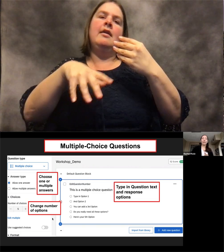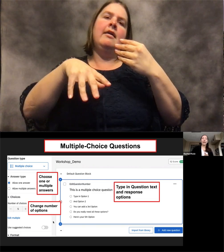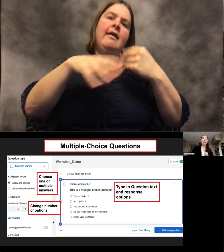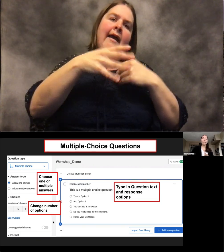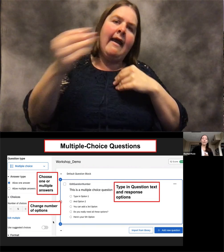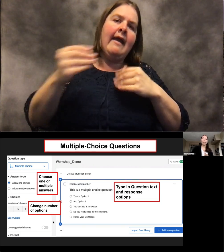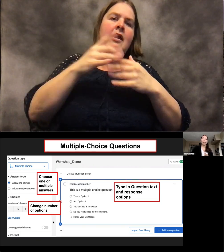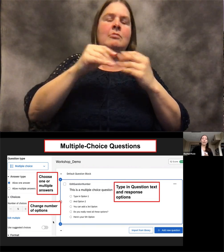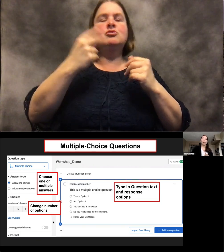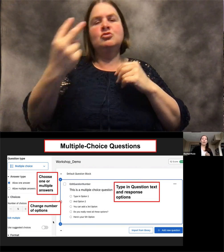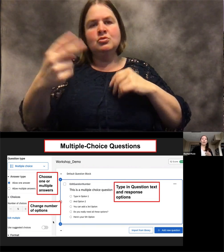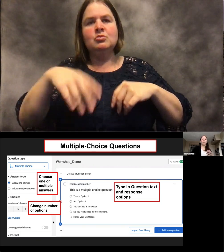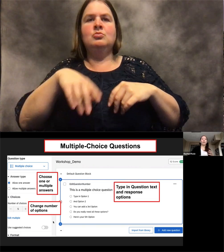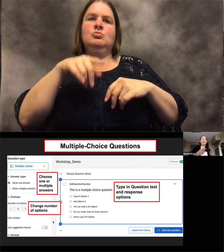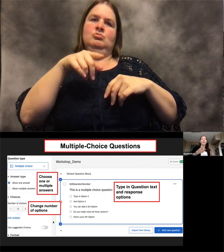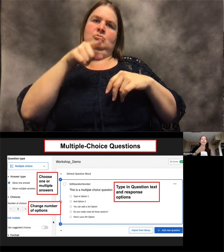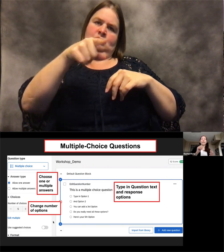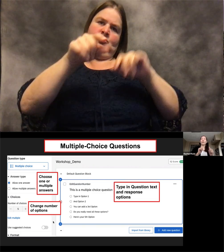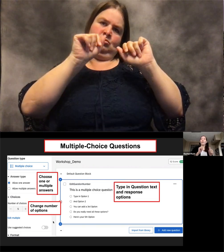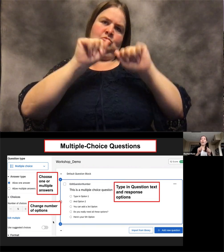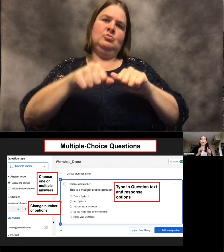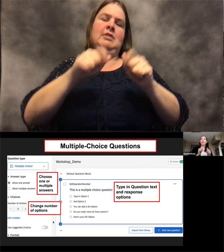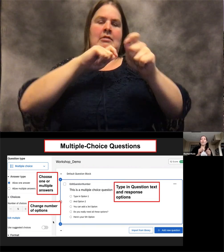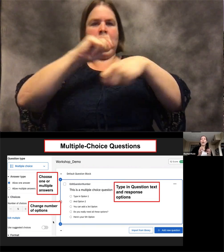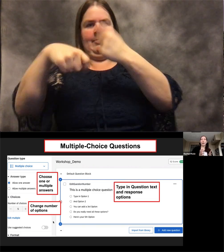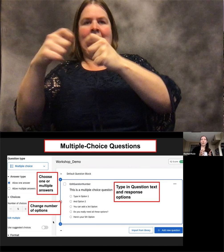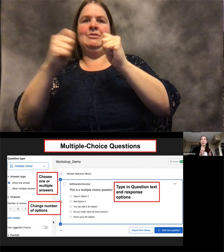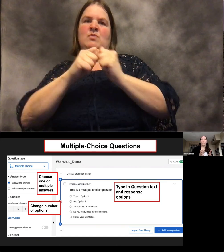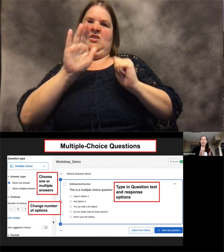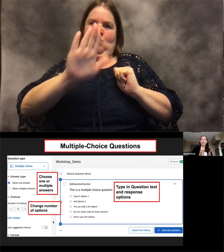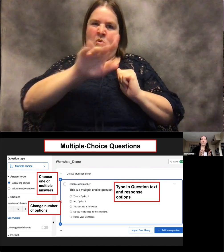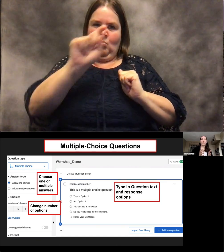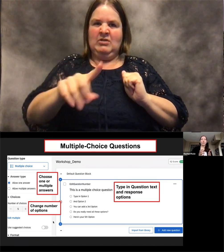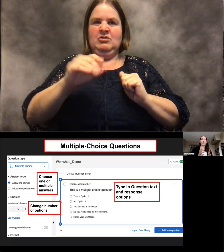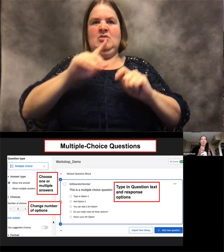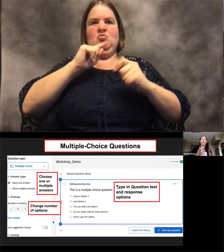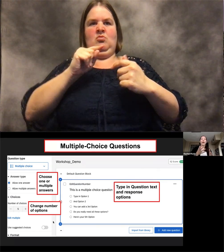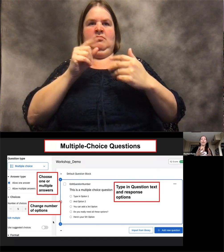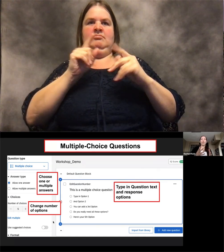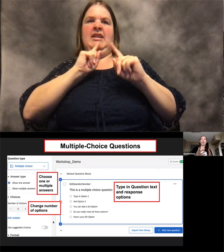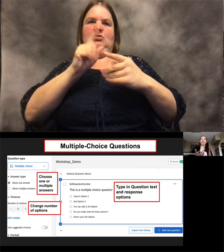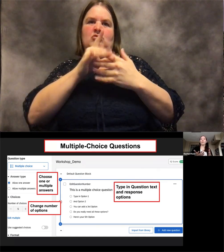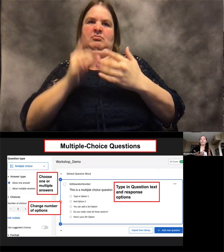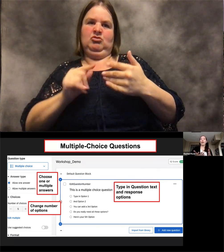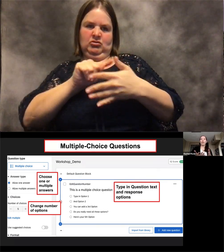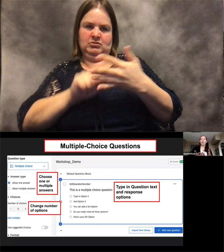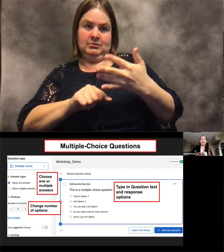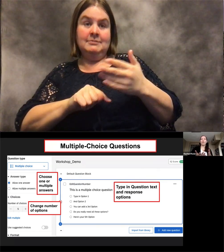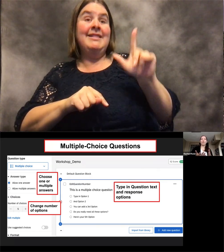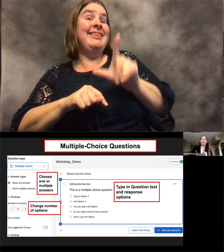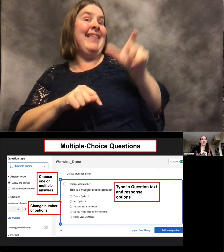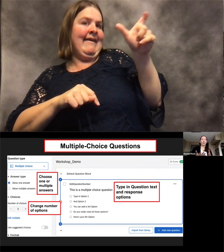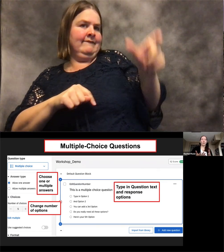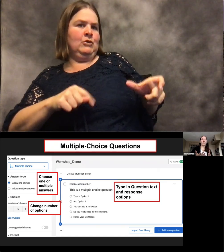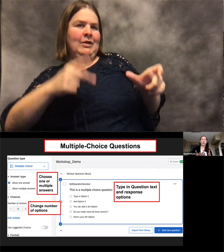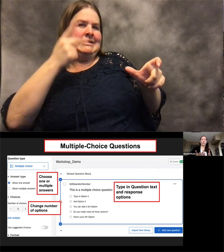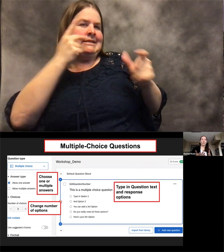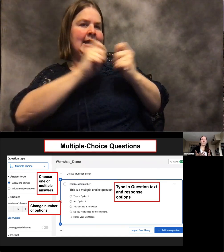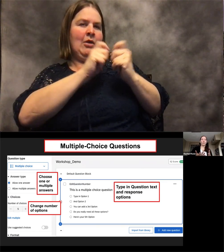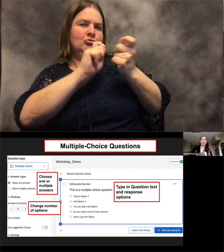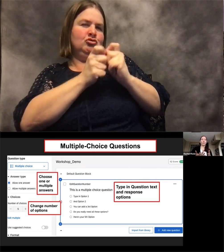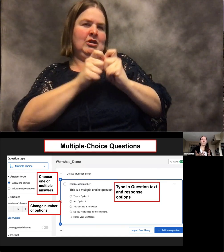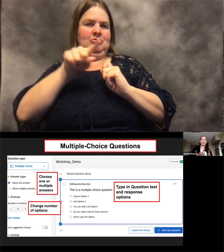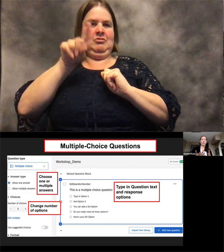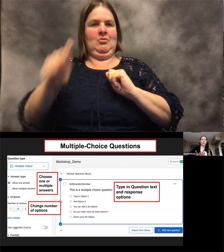Over here on the left, you can see that there are various different options for how to change some of the elements for this question.